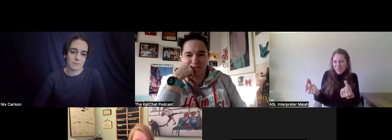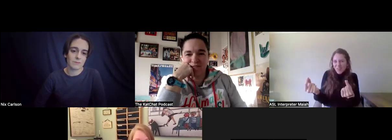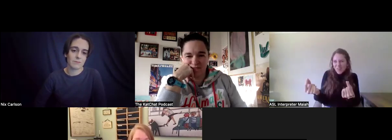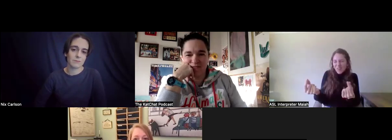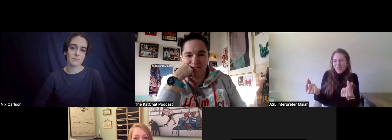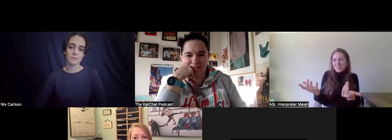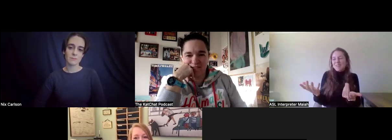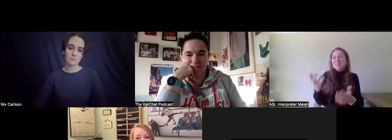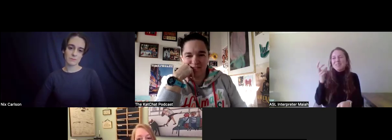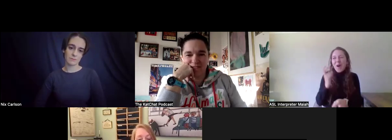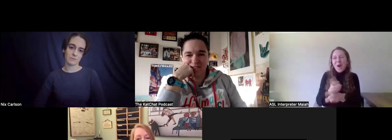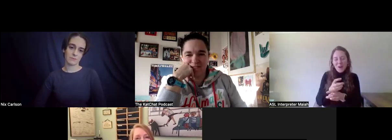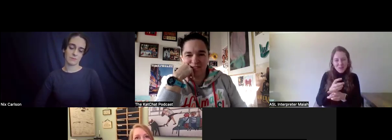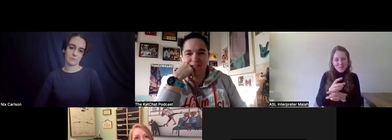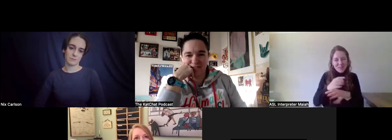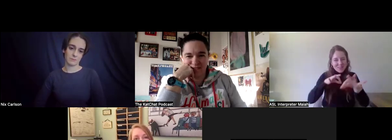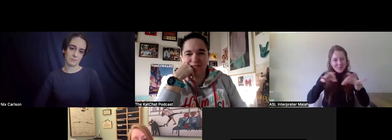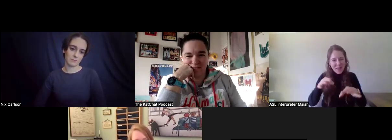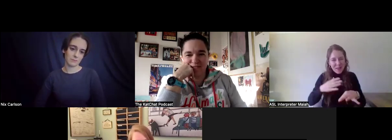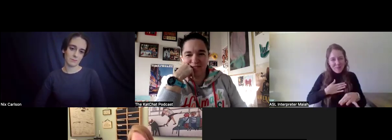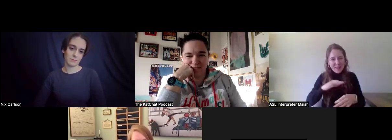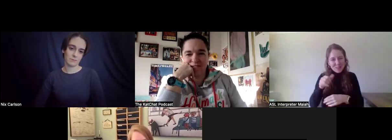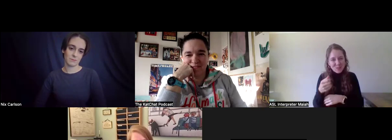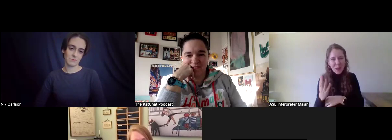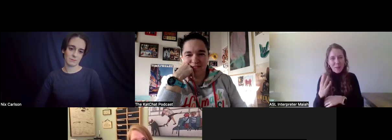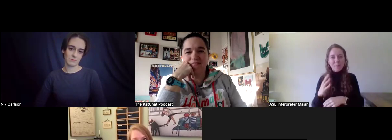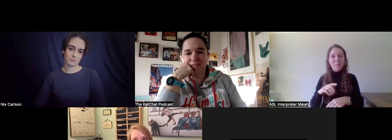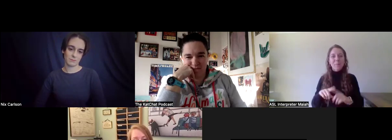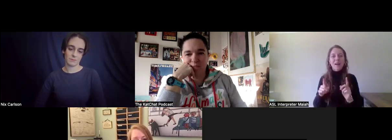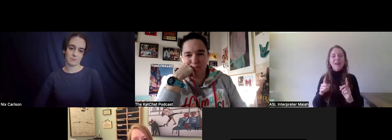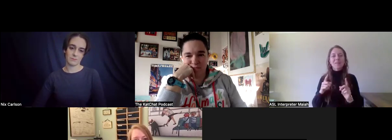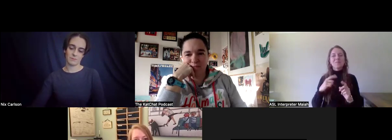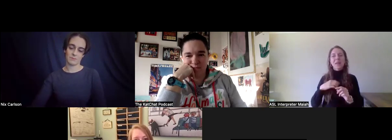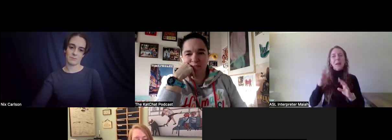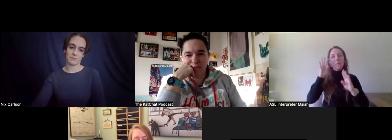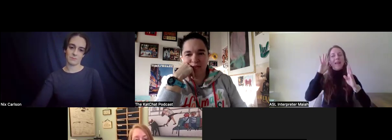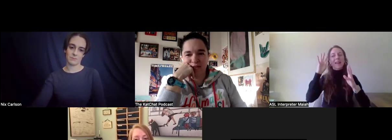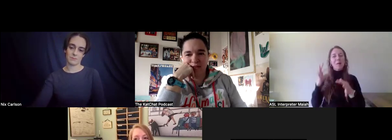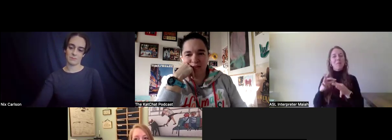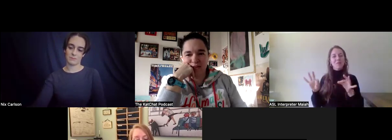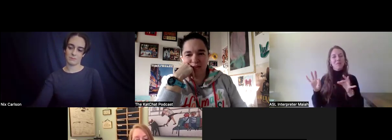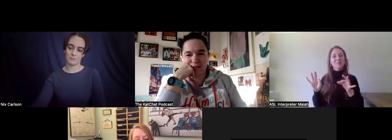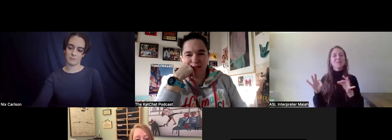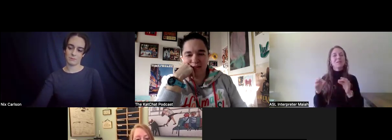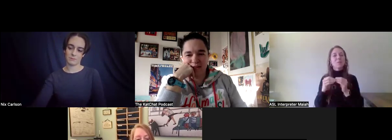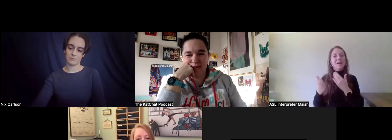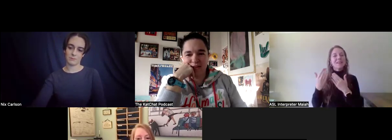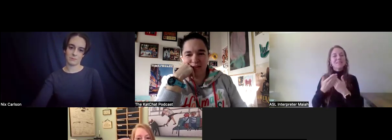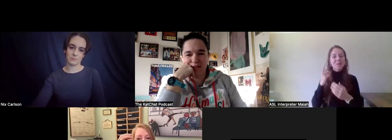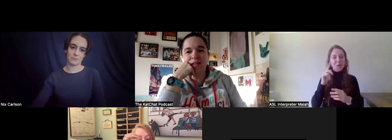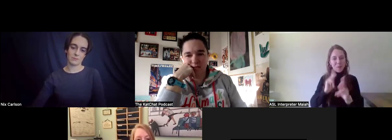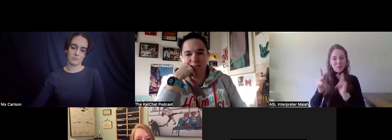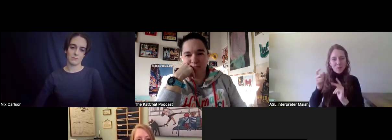hard to explain, right? So I made up a thing that makes it easier for people to understand that what we do is